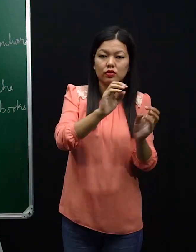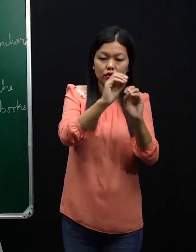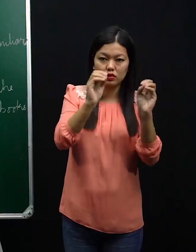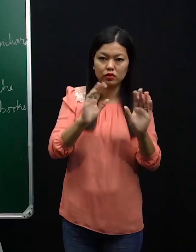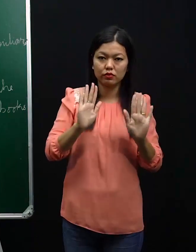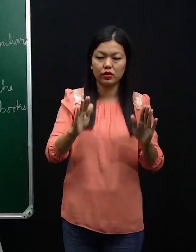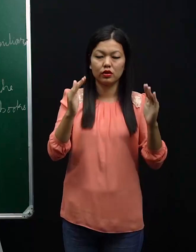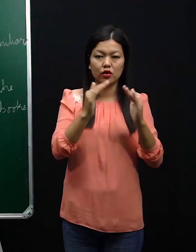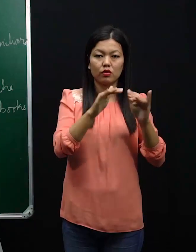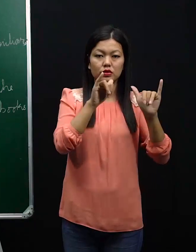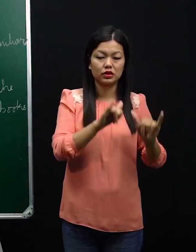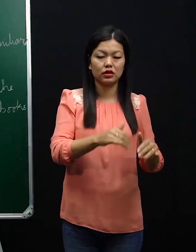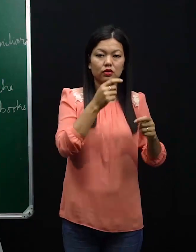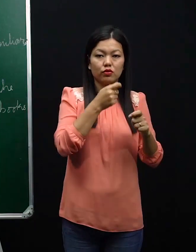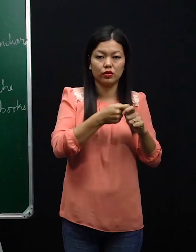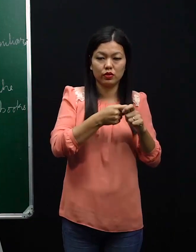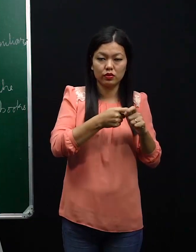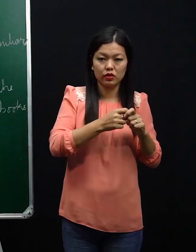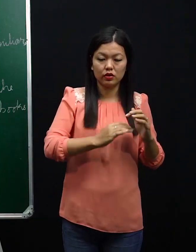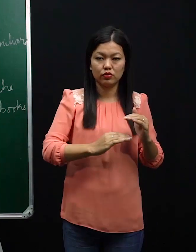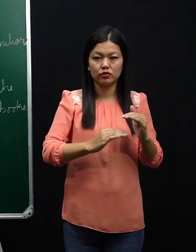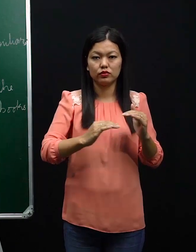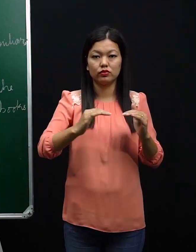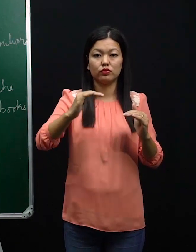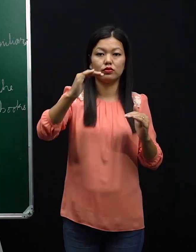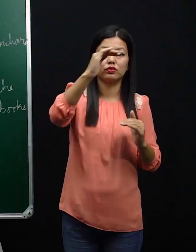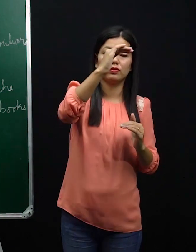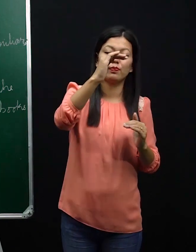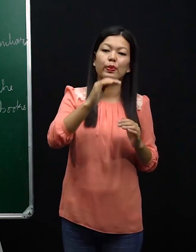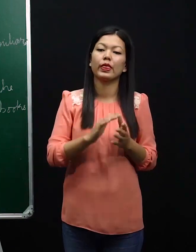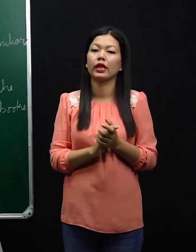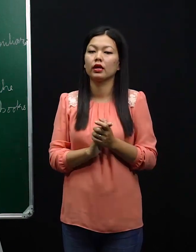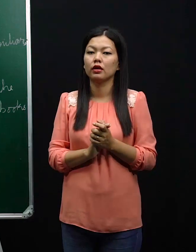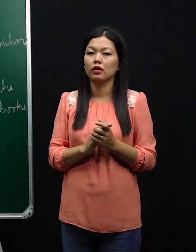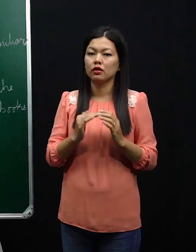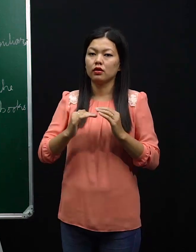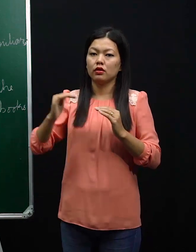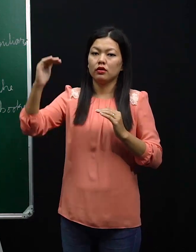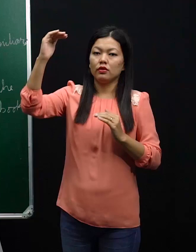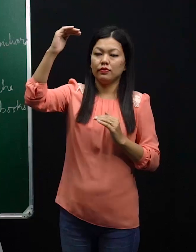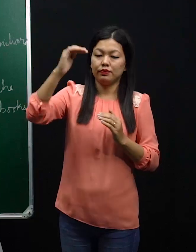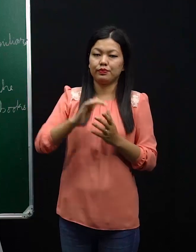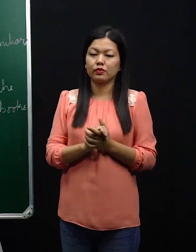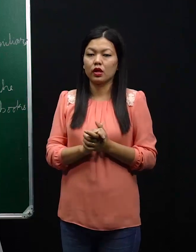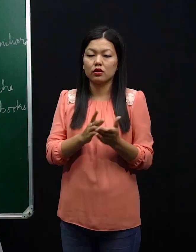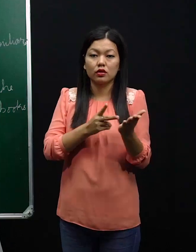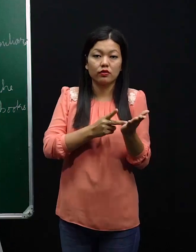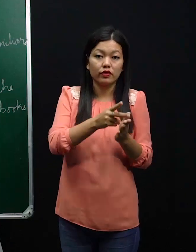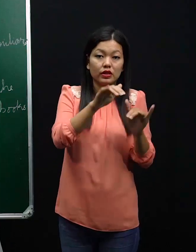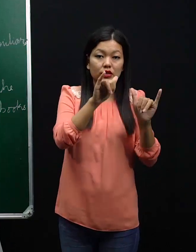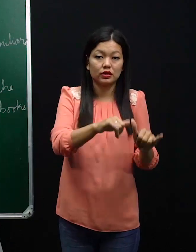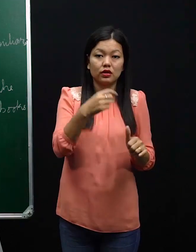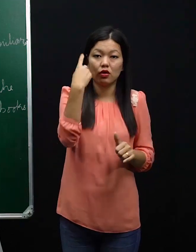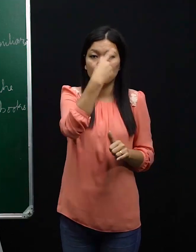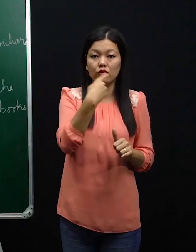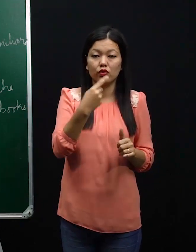up, and when he became a middle-aged man, you know, as a person living in the village, the primary work that everyone does will be